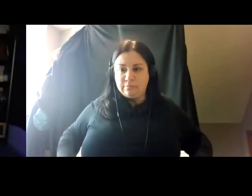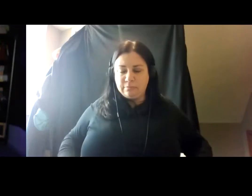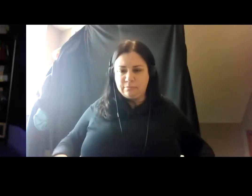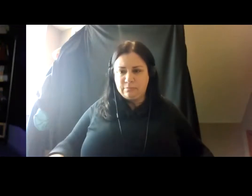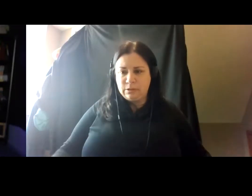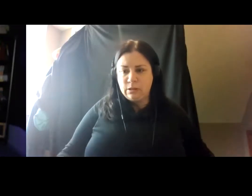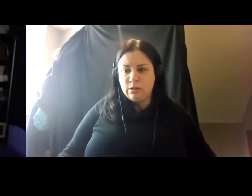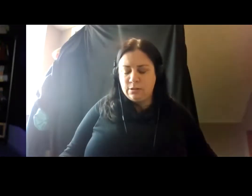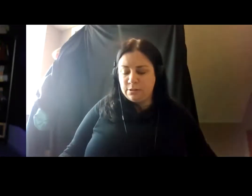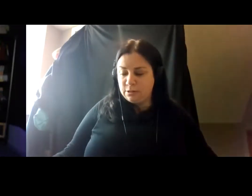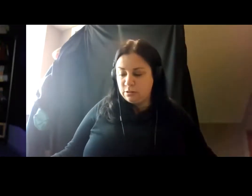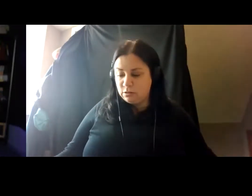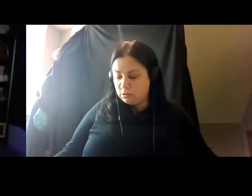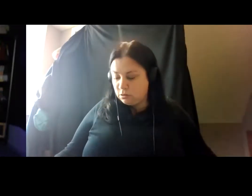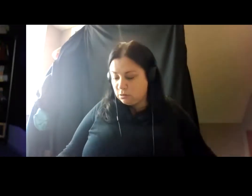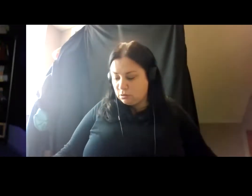Okay, so do we have